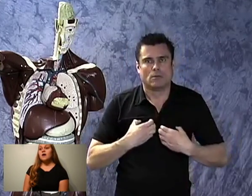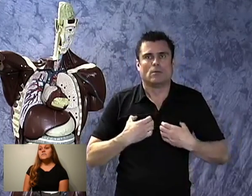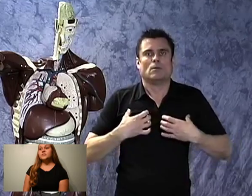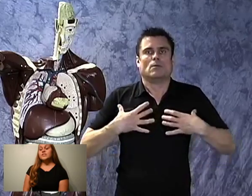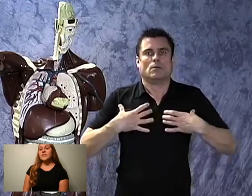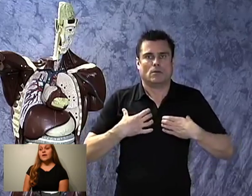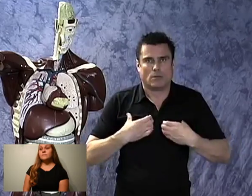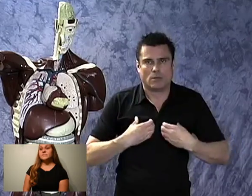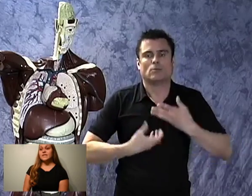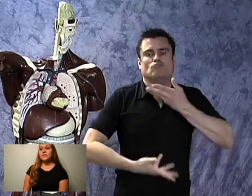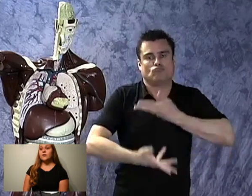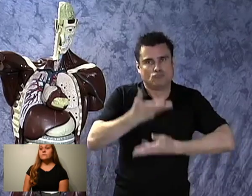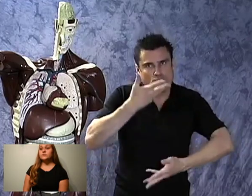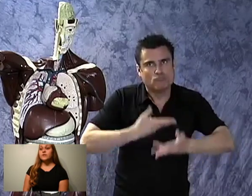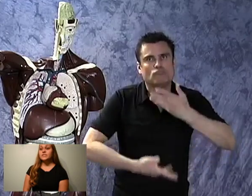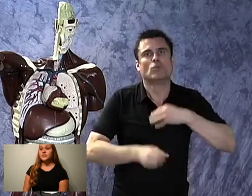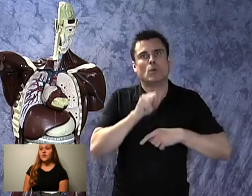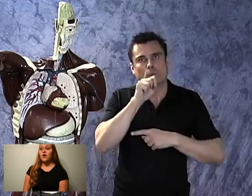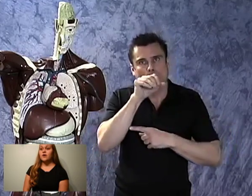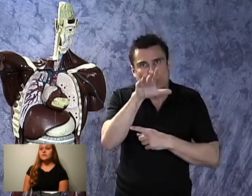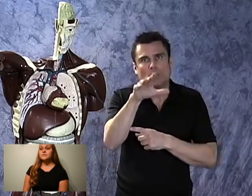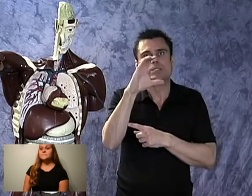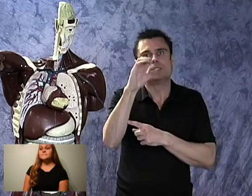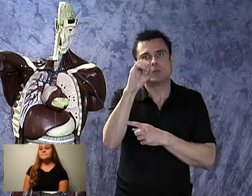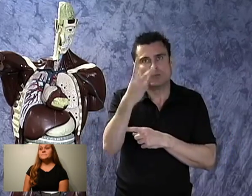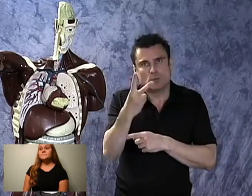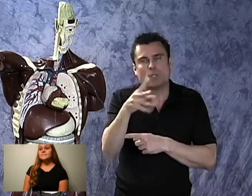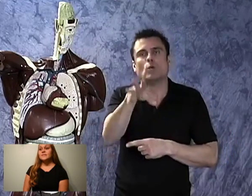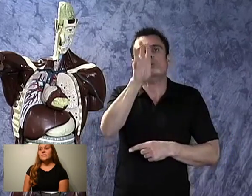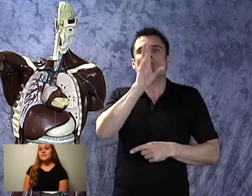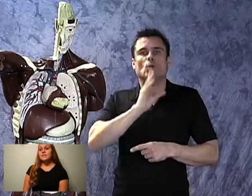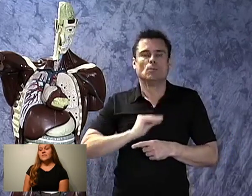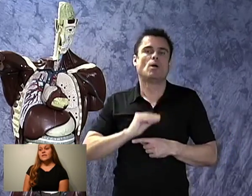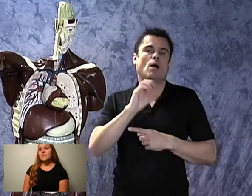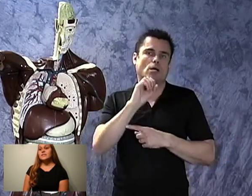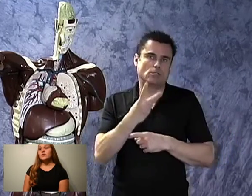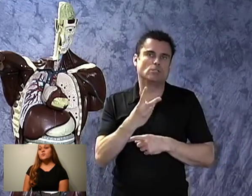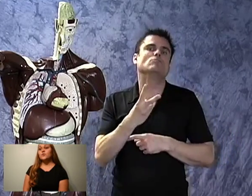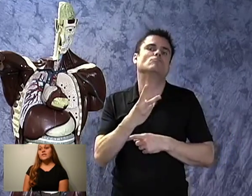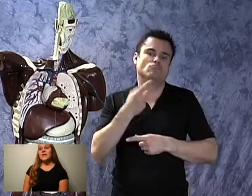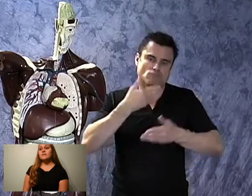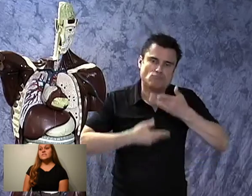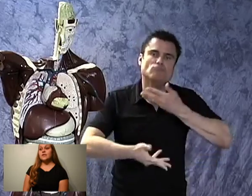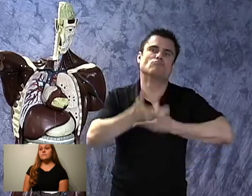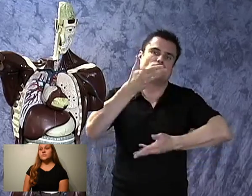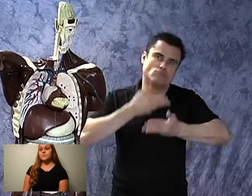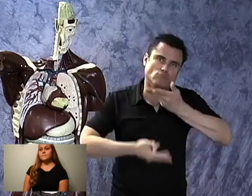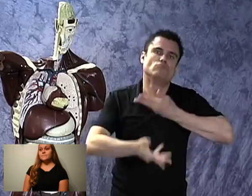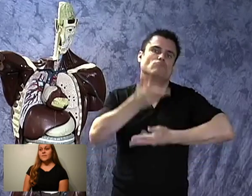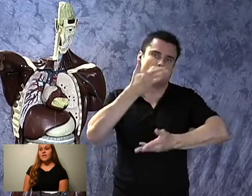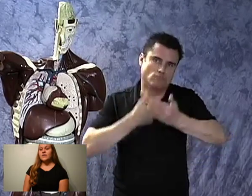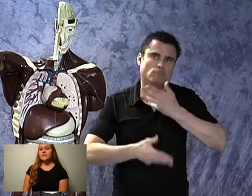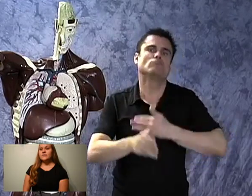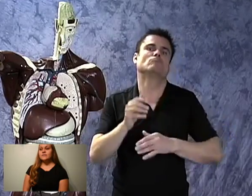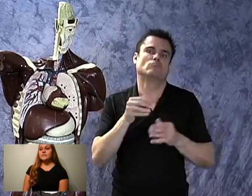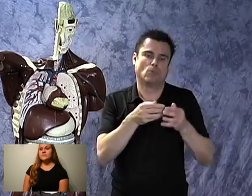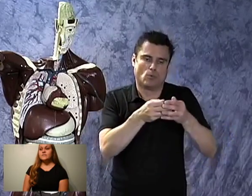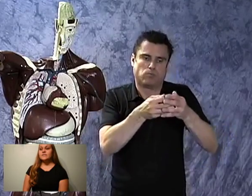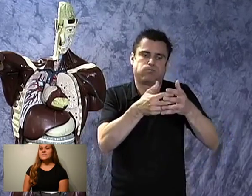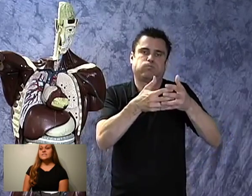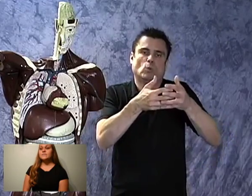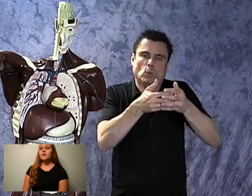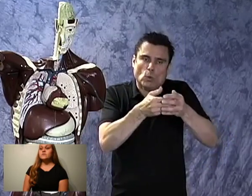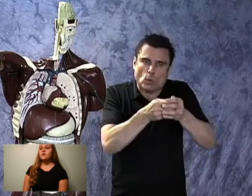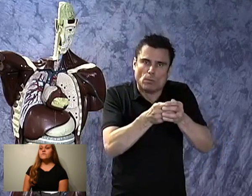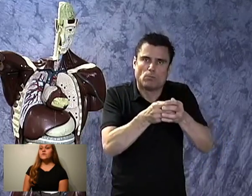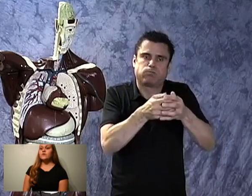The oxygen that comes in goes straight to your heart, and then you breathe out CO2. So